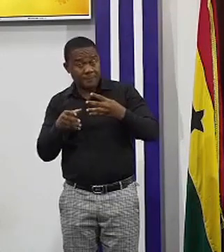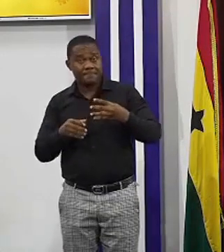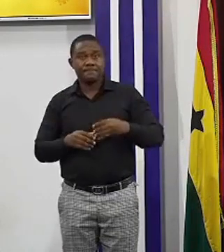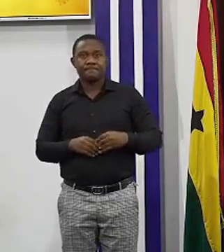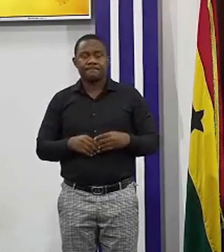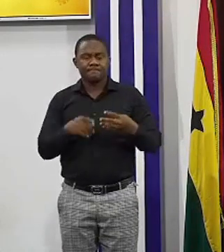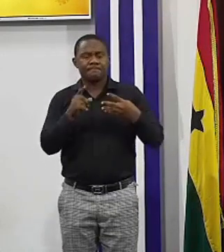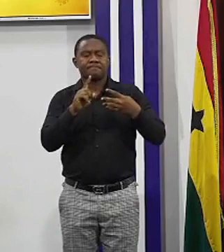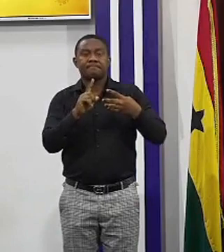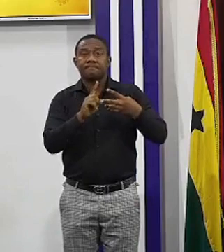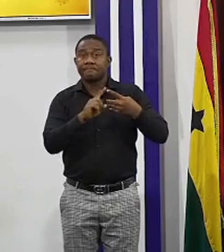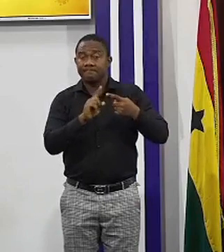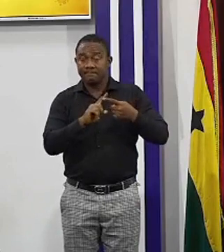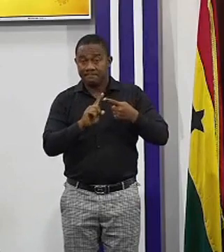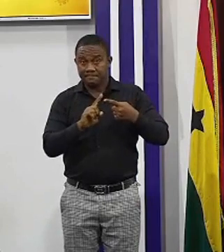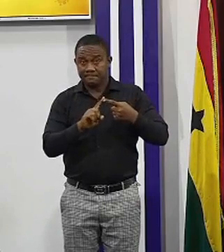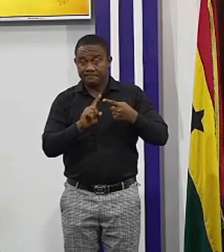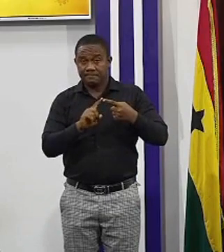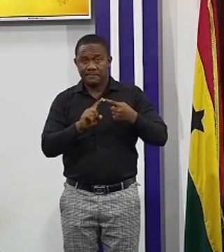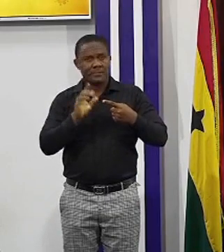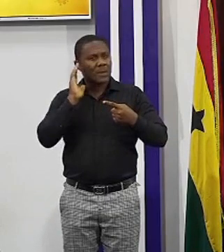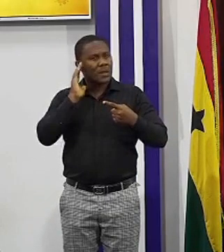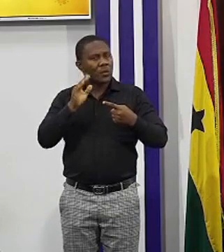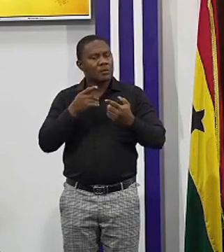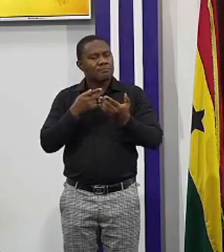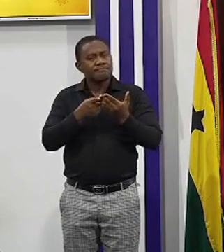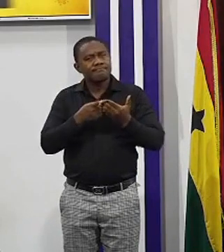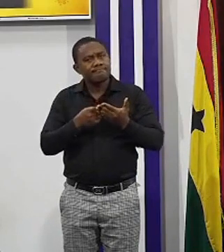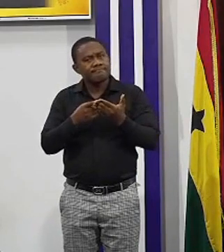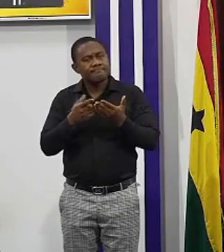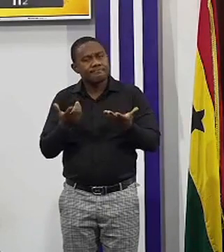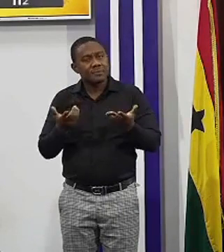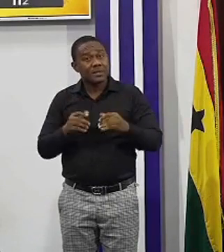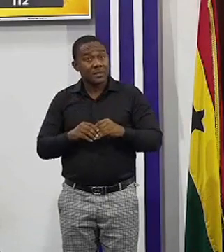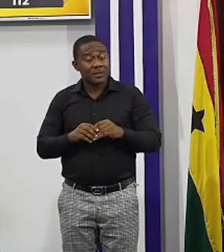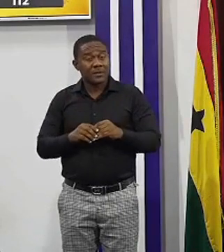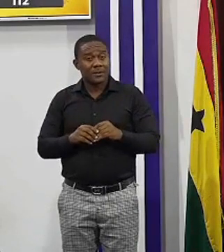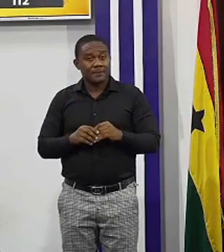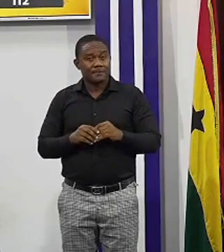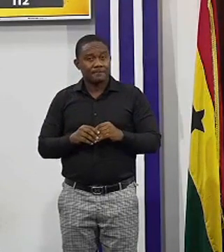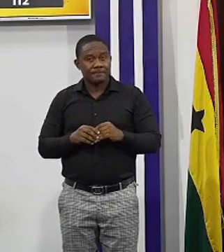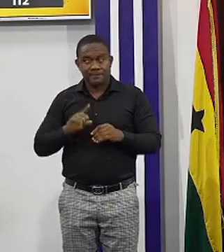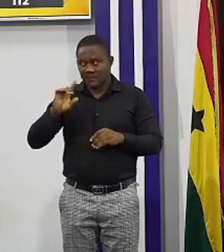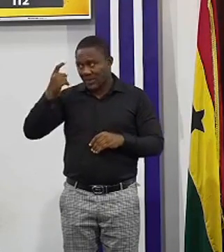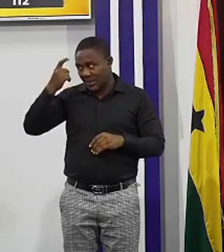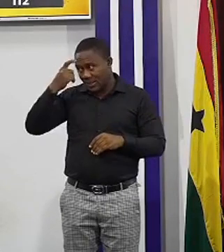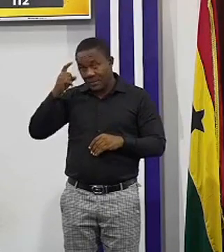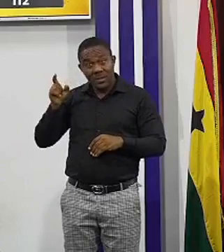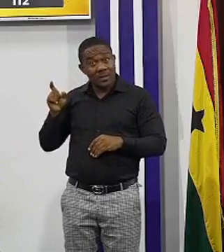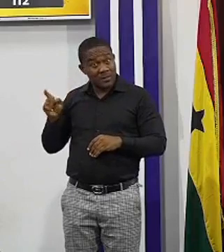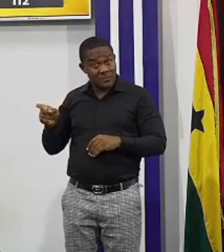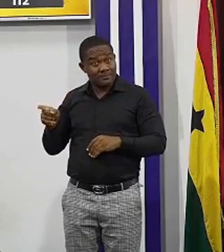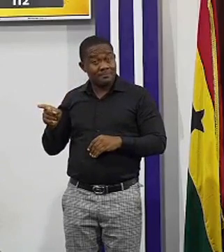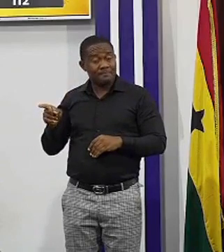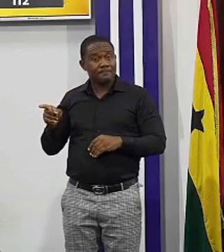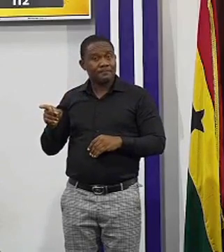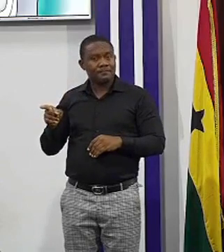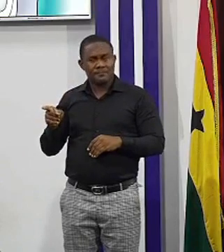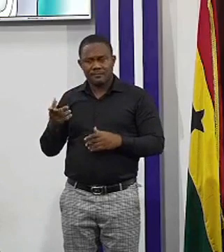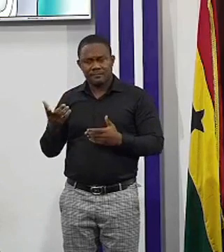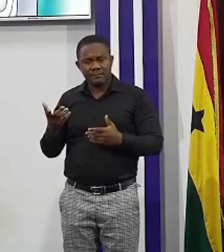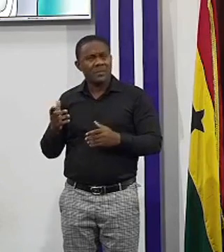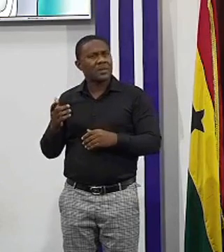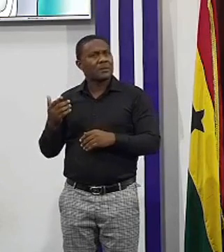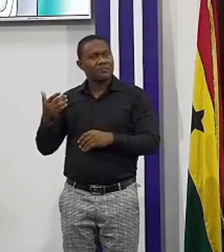First, we will reiterate the government response as has